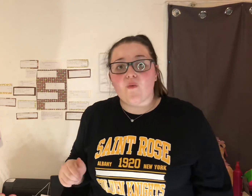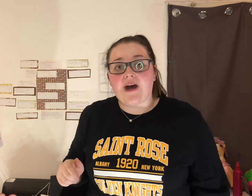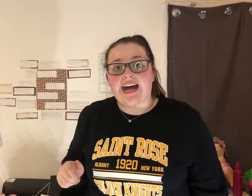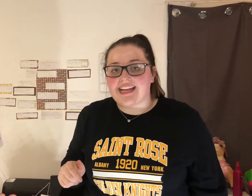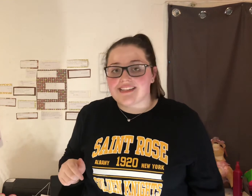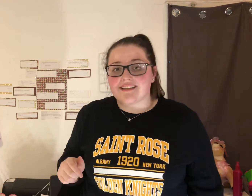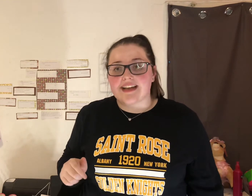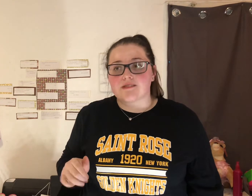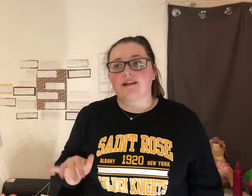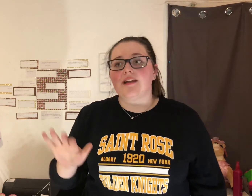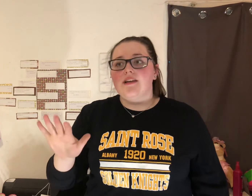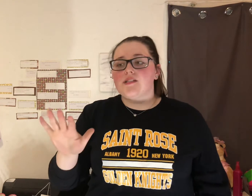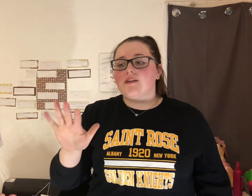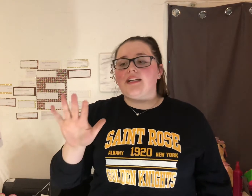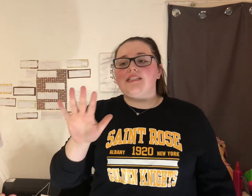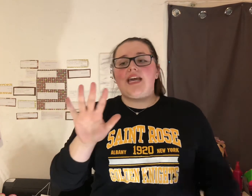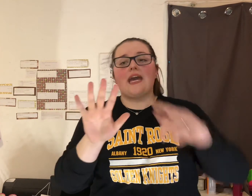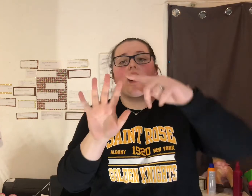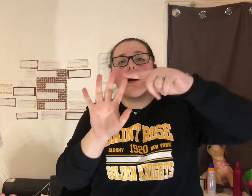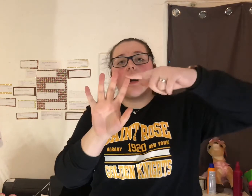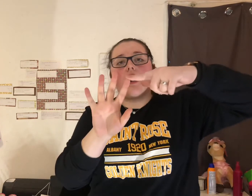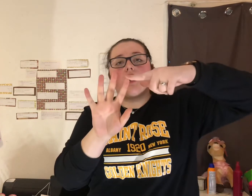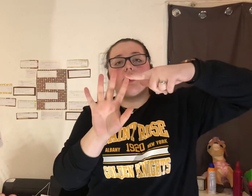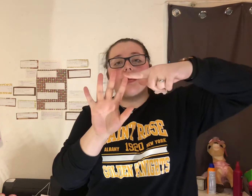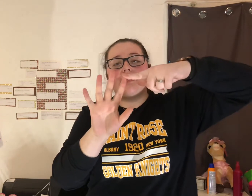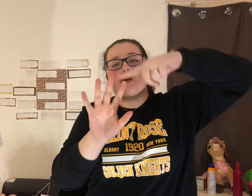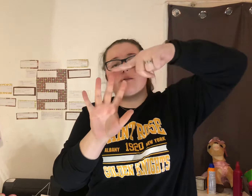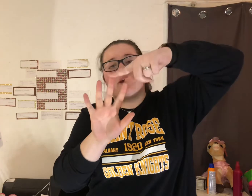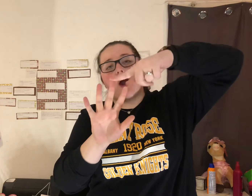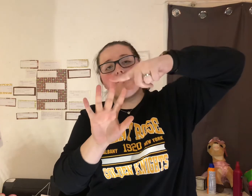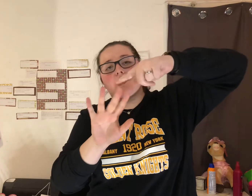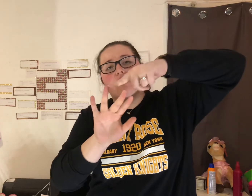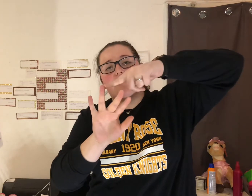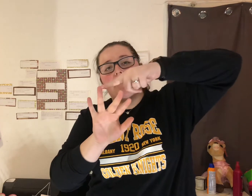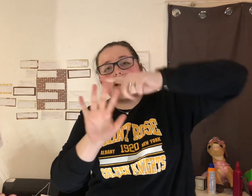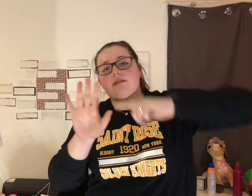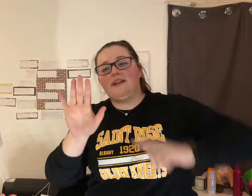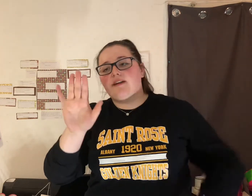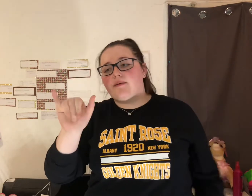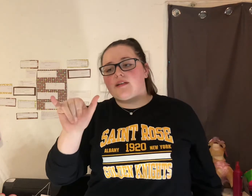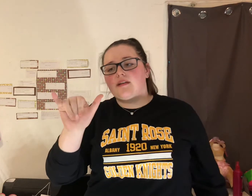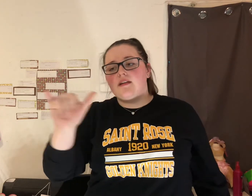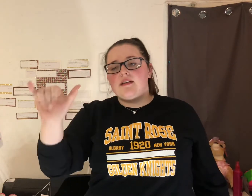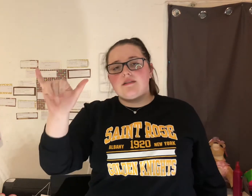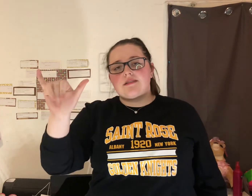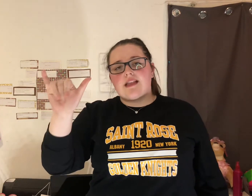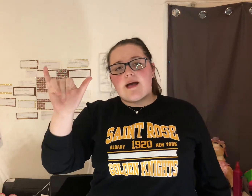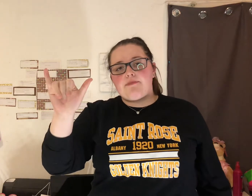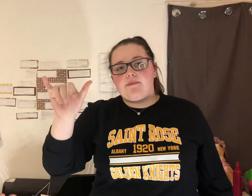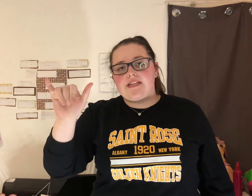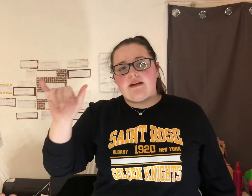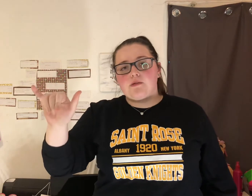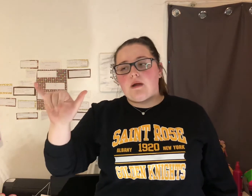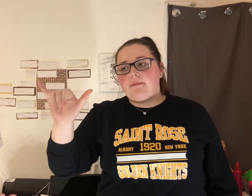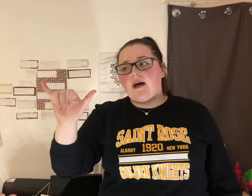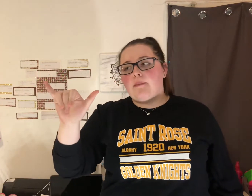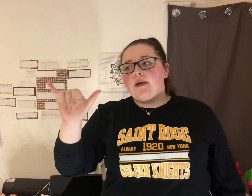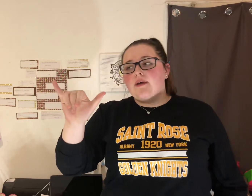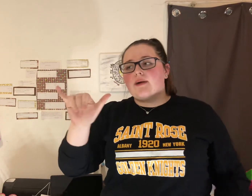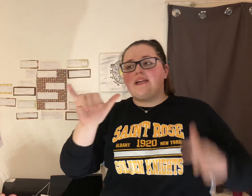Y is our next one. So we're going to take our index finger, our middle finger, and our ring finger. We're going to slap them down to our palm. We're going to keep